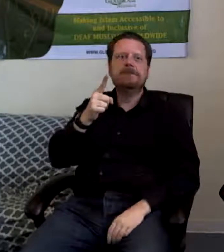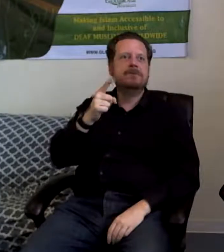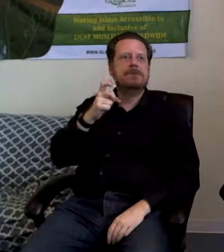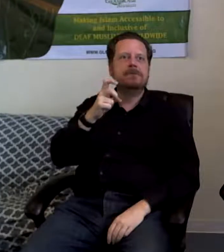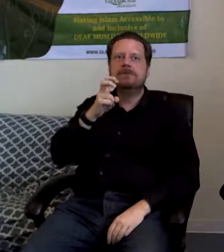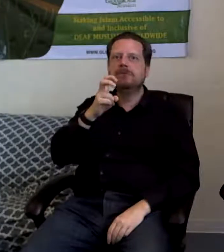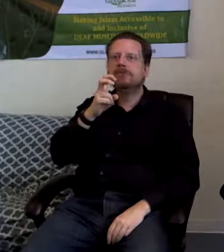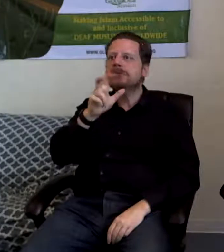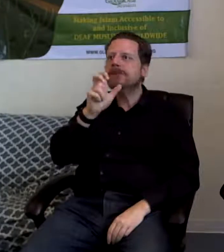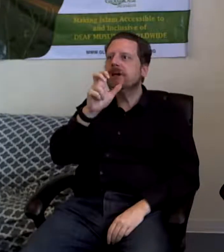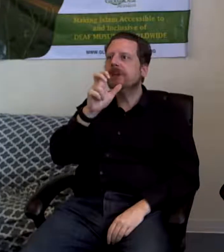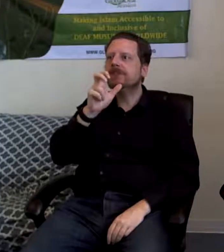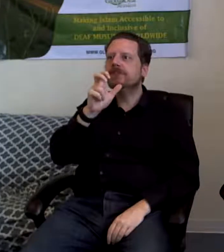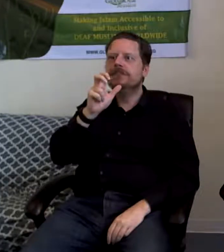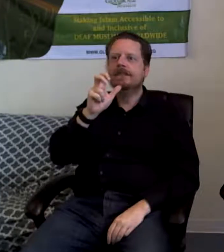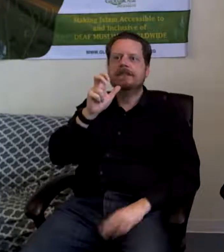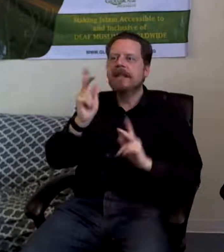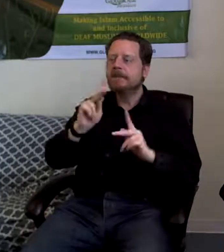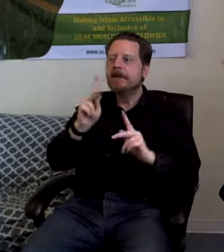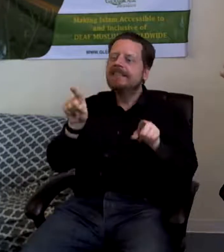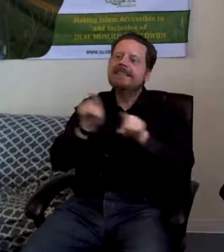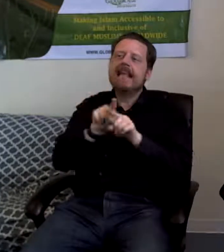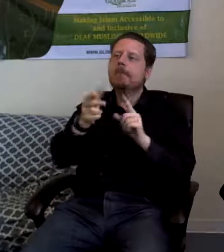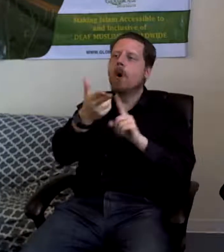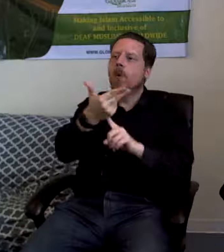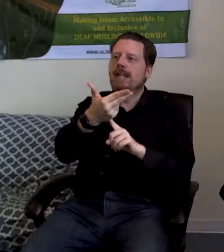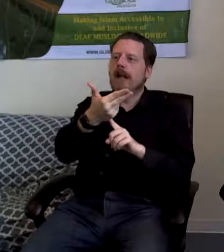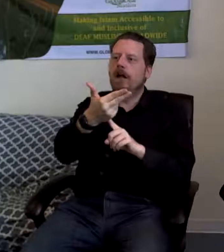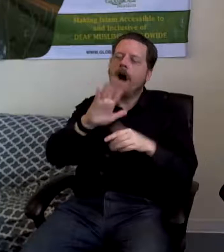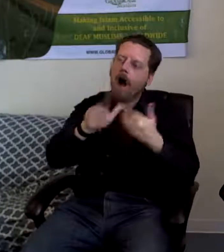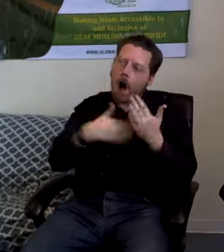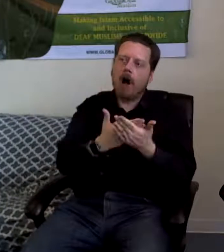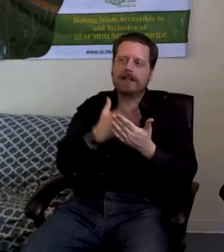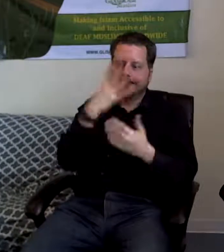500 people in one and the same hotel, all of them in bed.